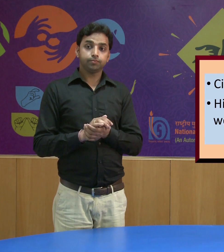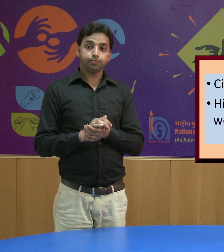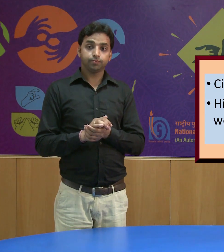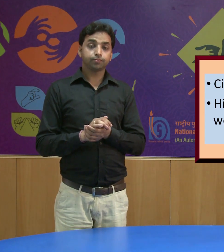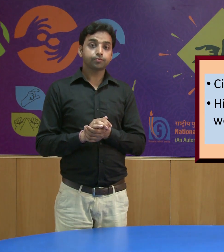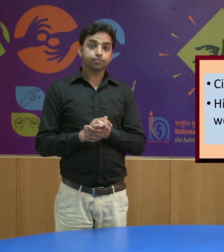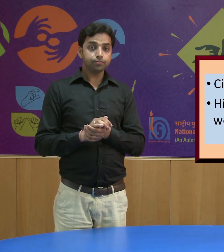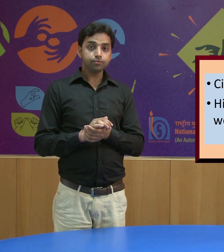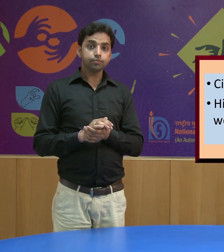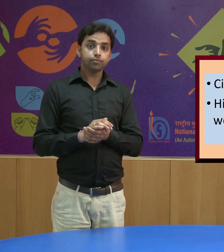Panduranga,